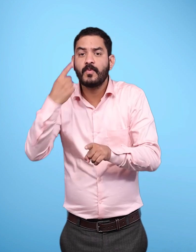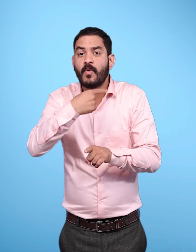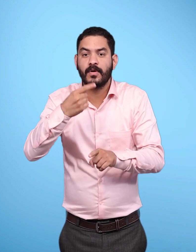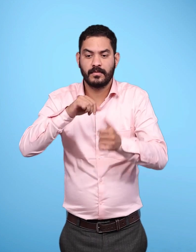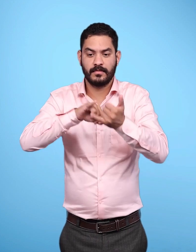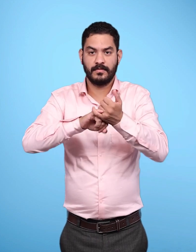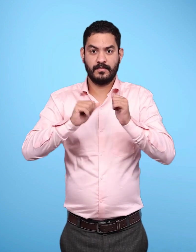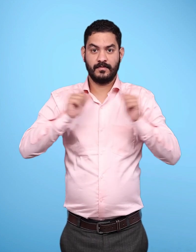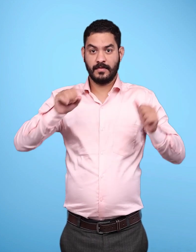as Samudragupta?